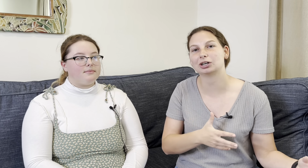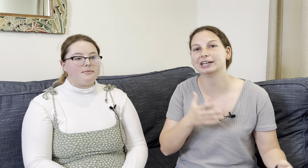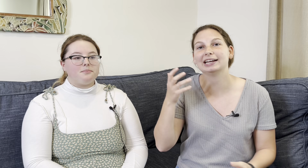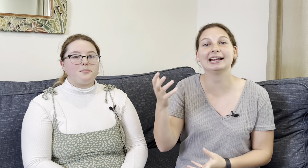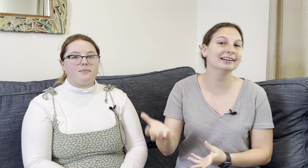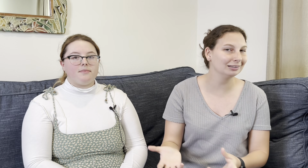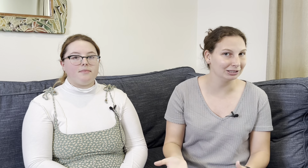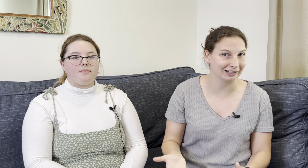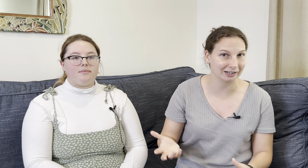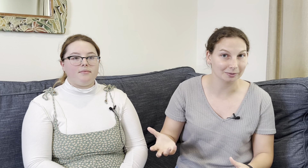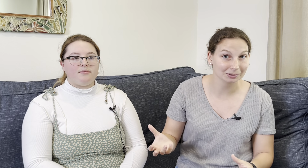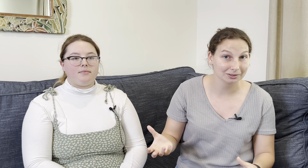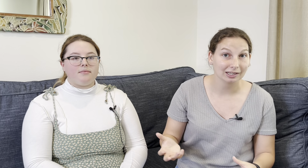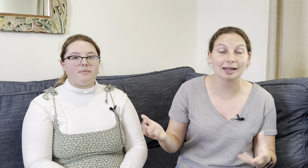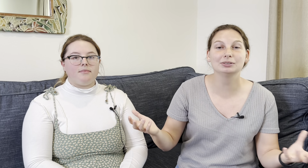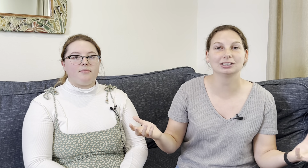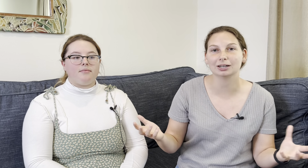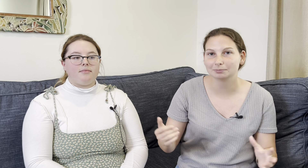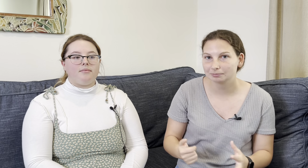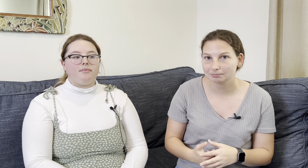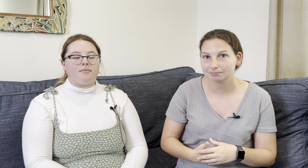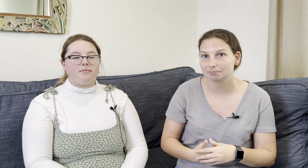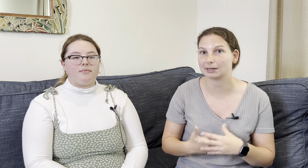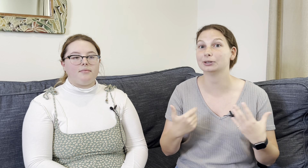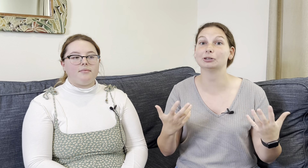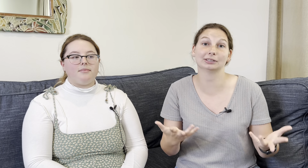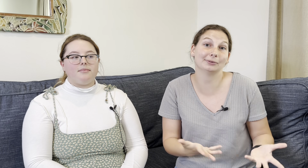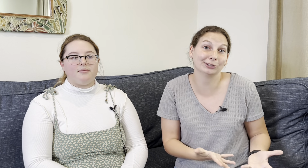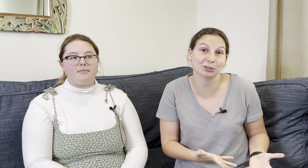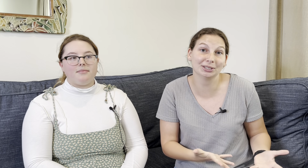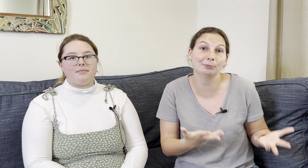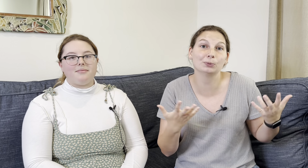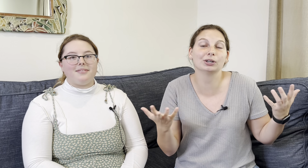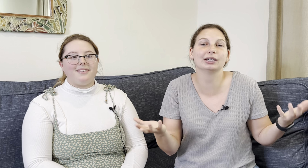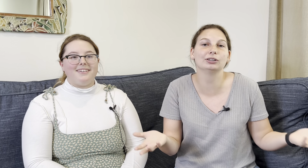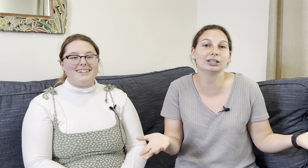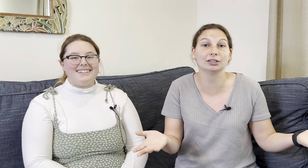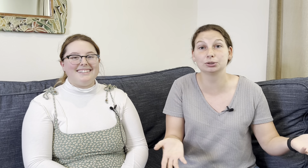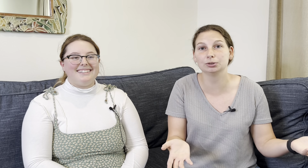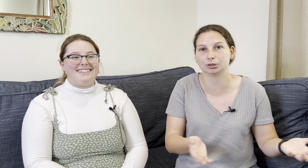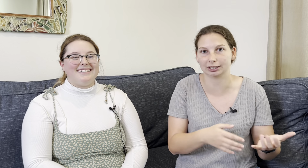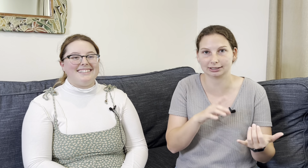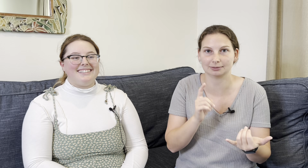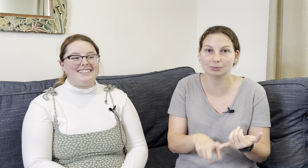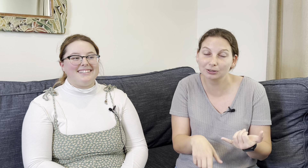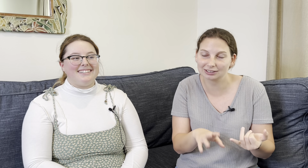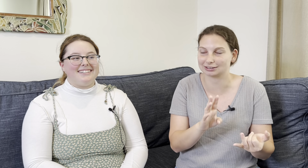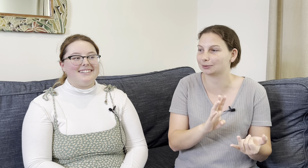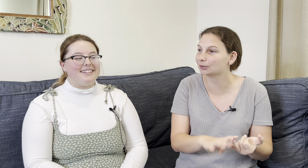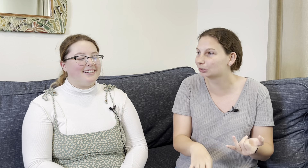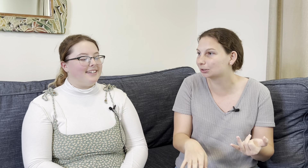already handing me a cup, empty cup. I know that they want to drink, but what are they looking to drink? Is it milk? Is it orange juice? Is